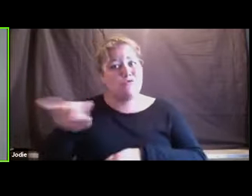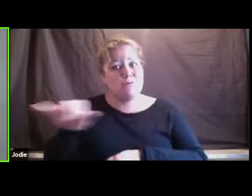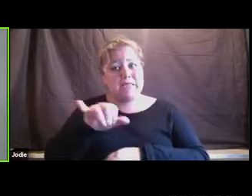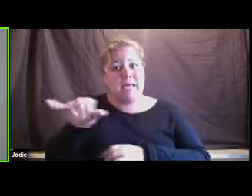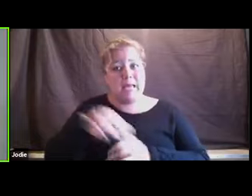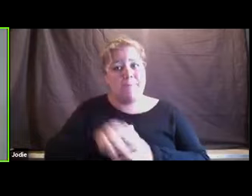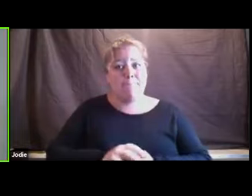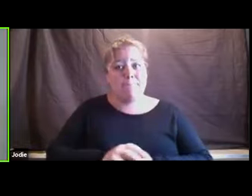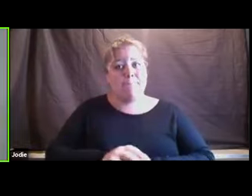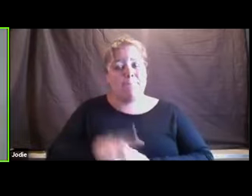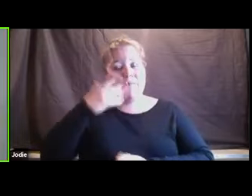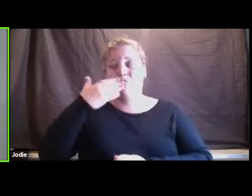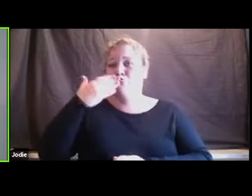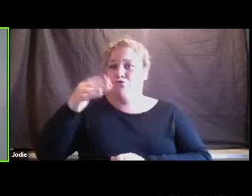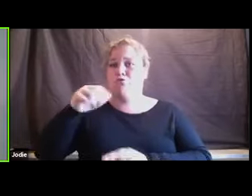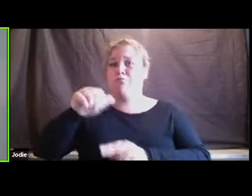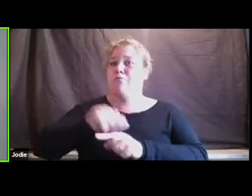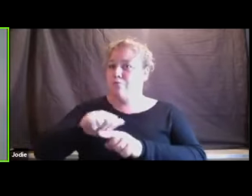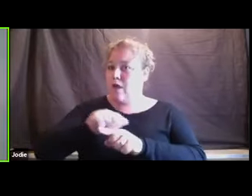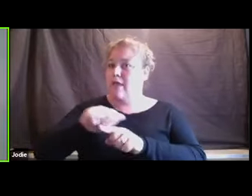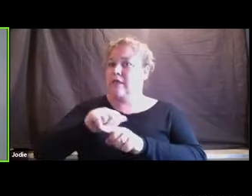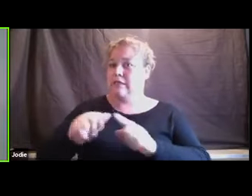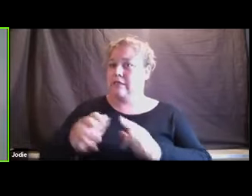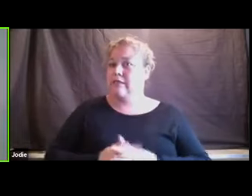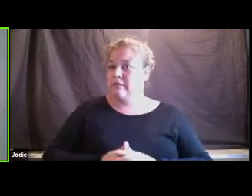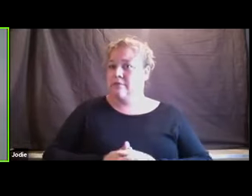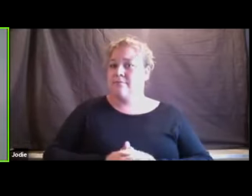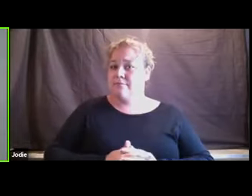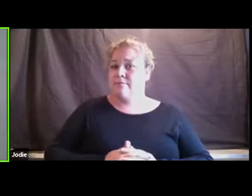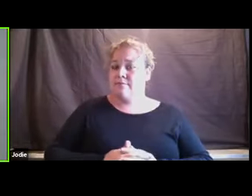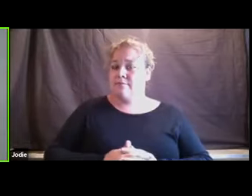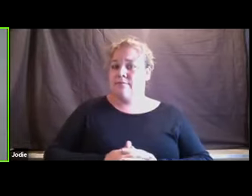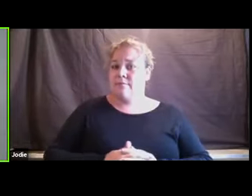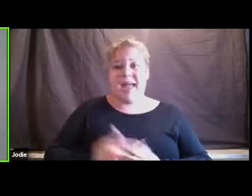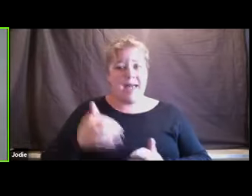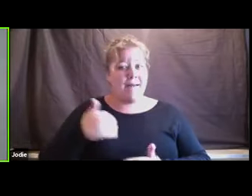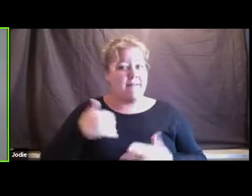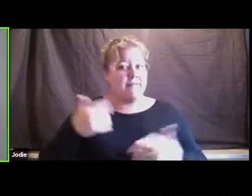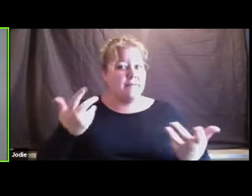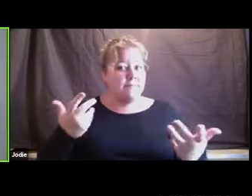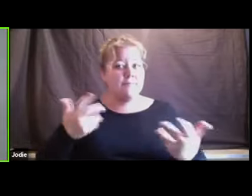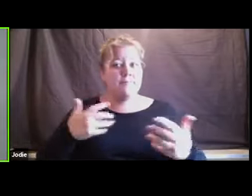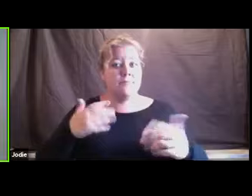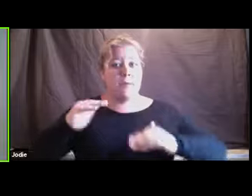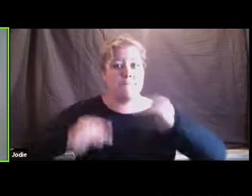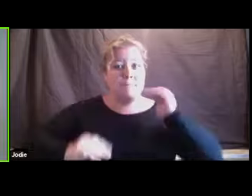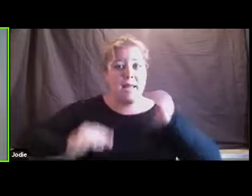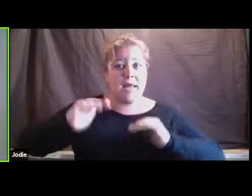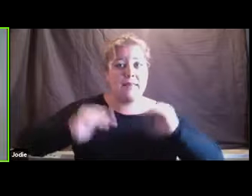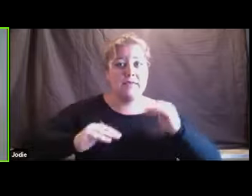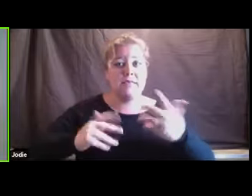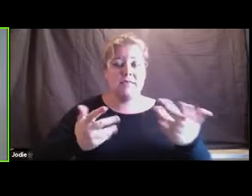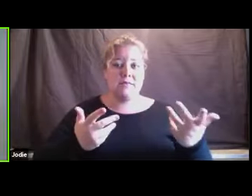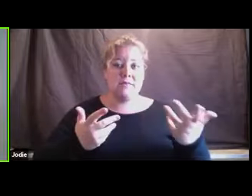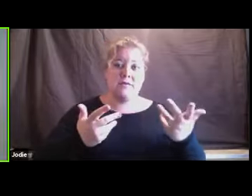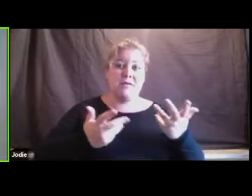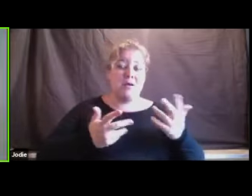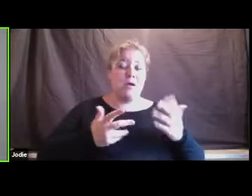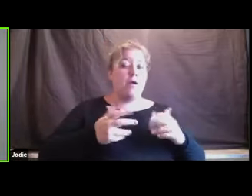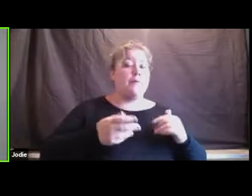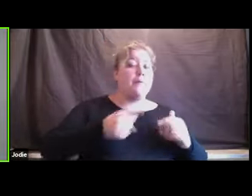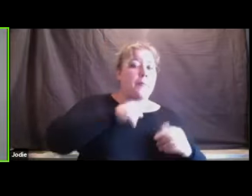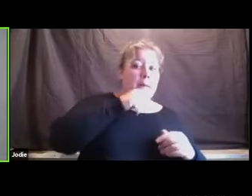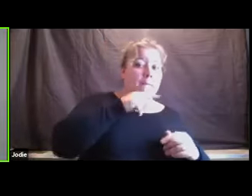a really good practice. You know, there's this balance between what is the public view going to